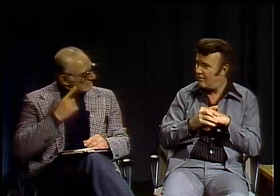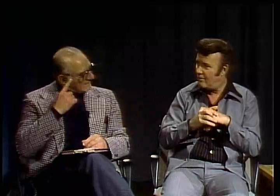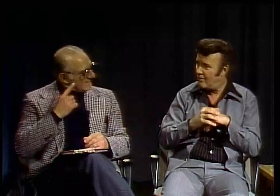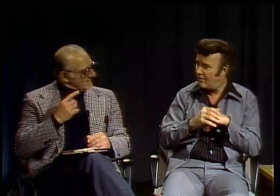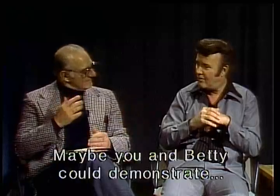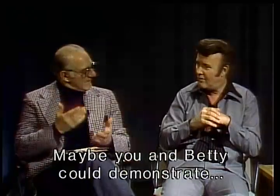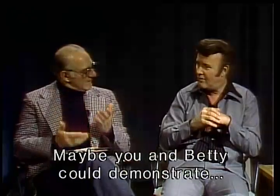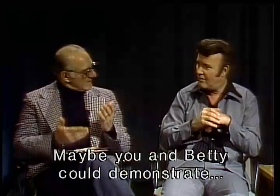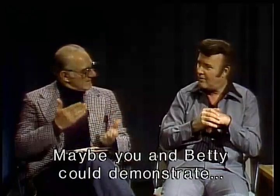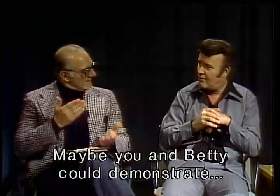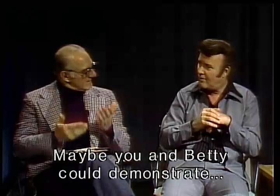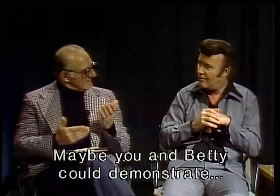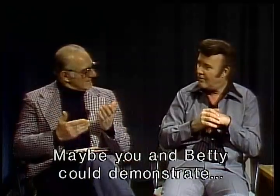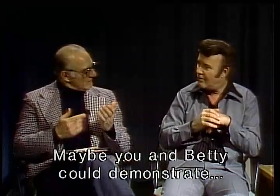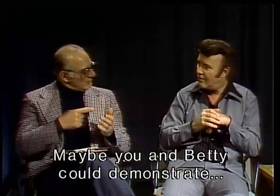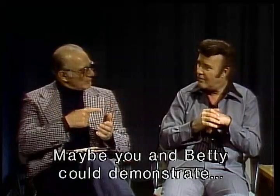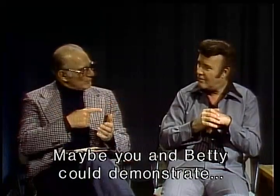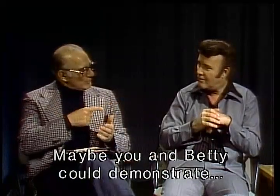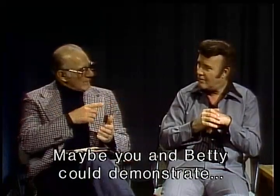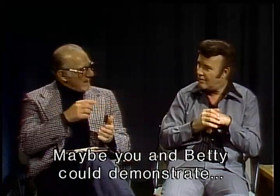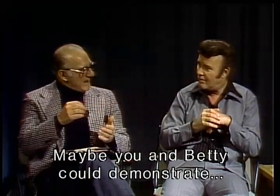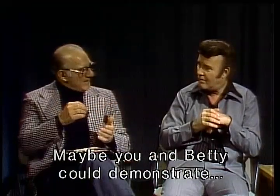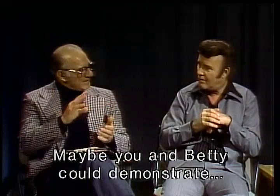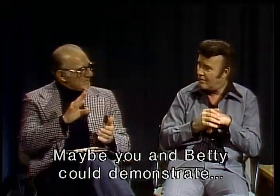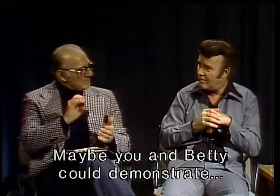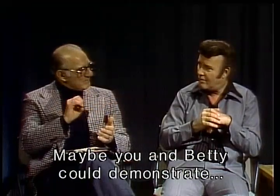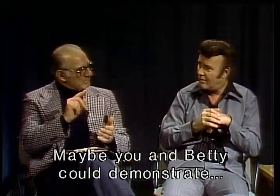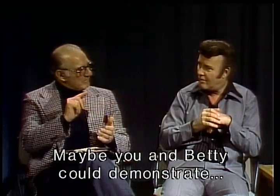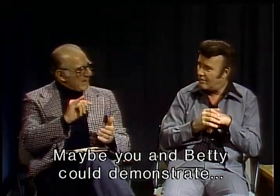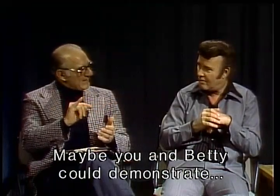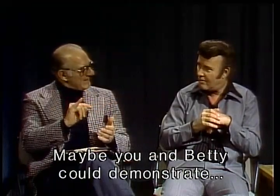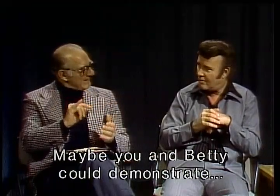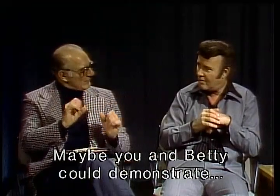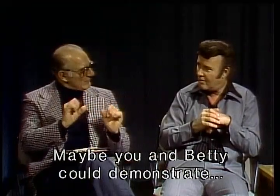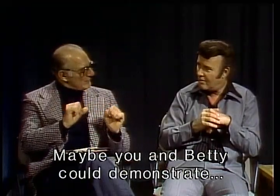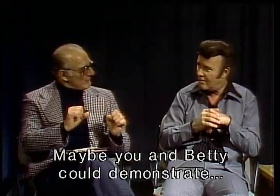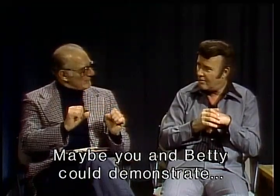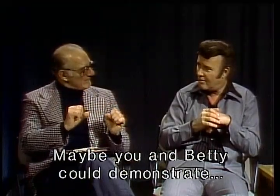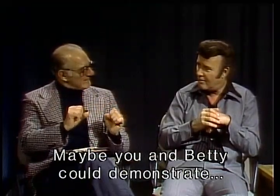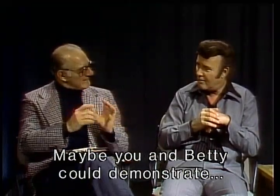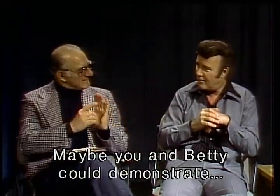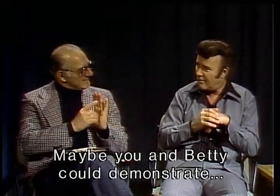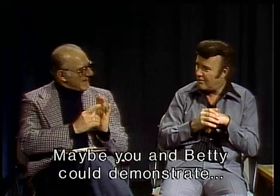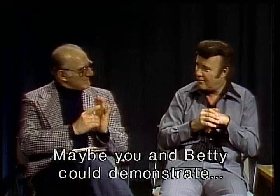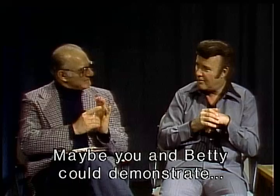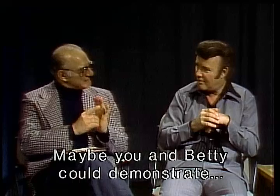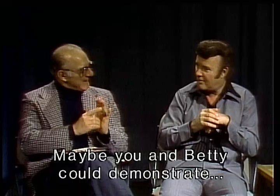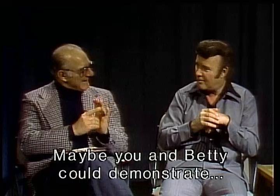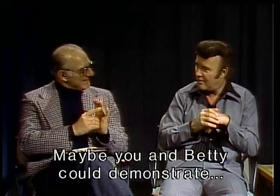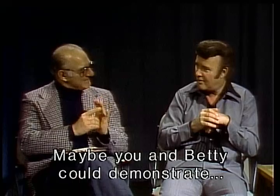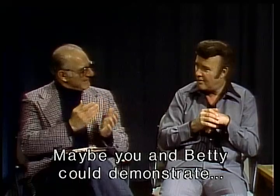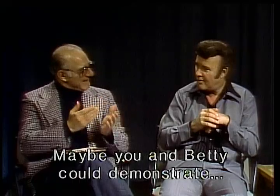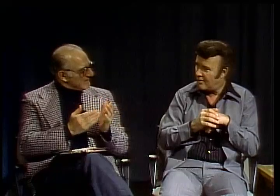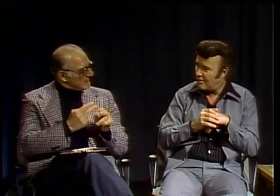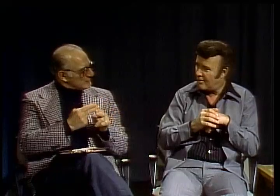think maybe you and Betti could demonstrate maybe your